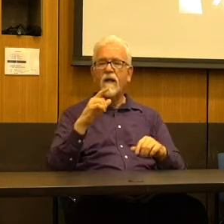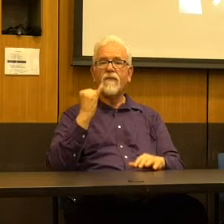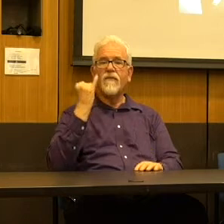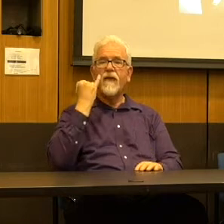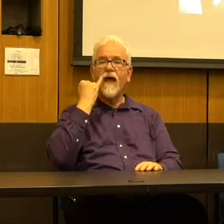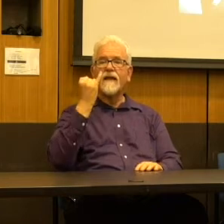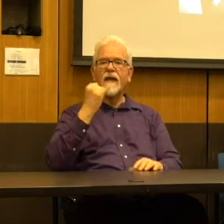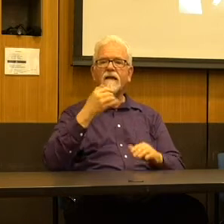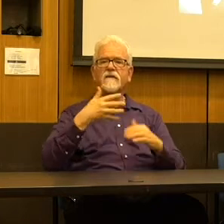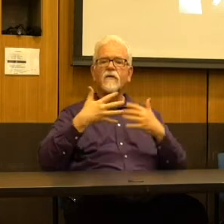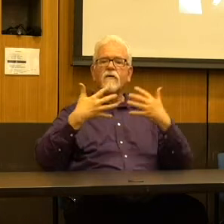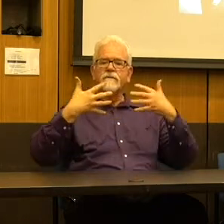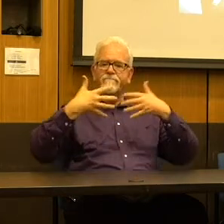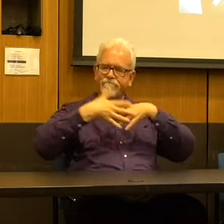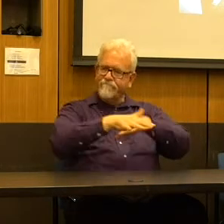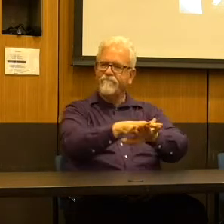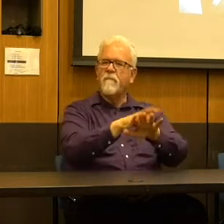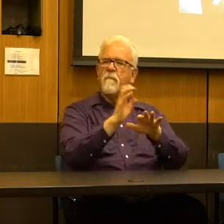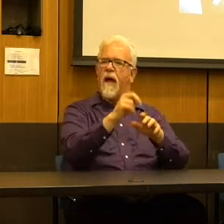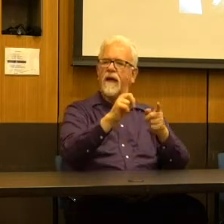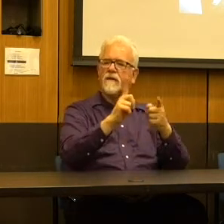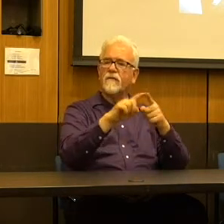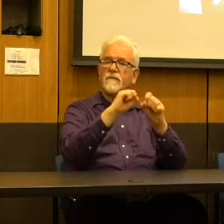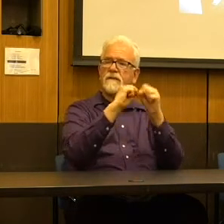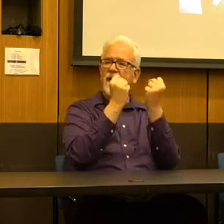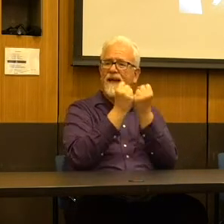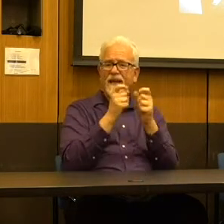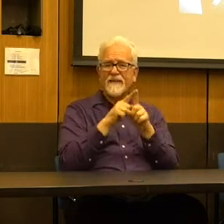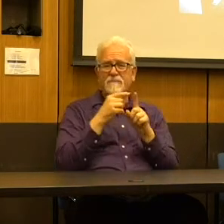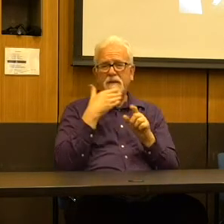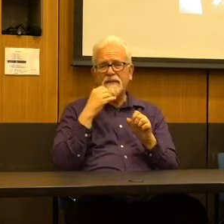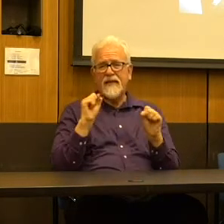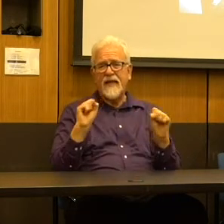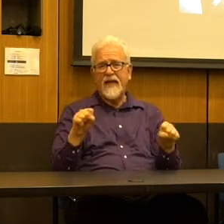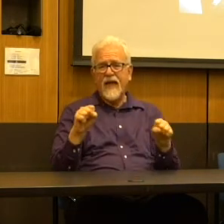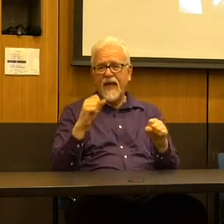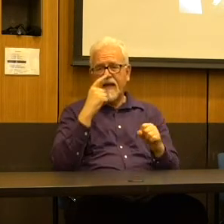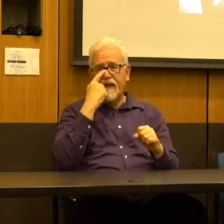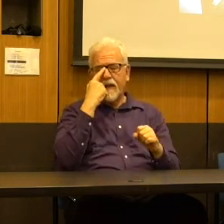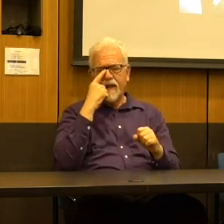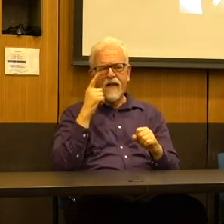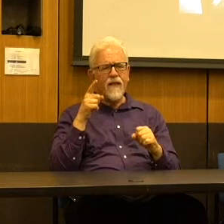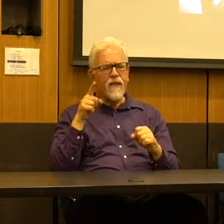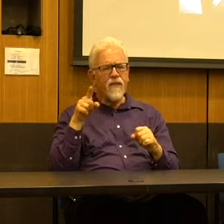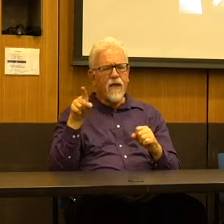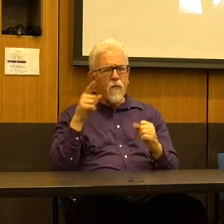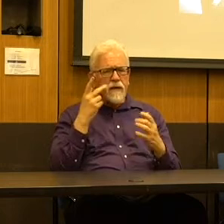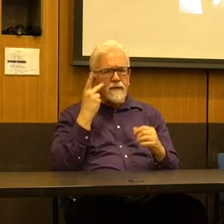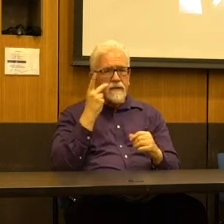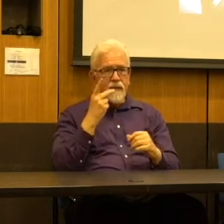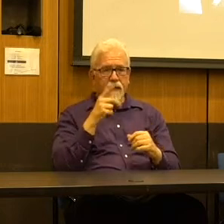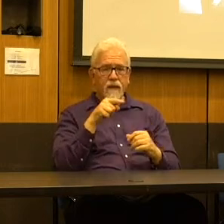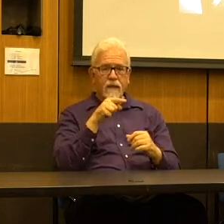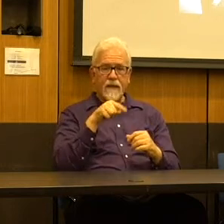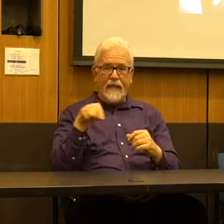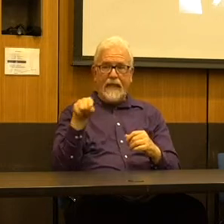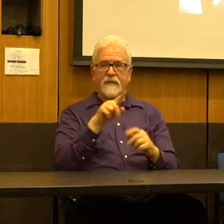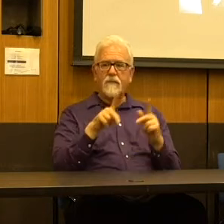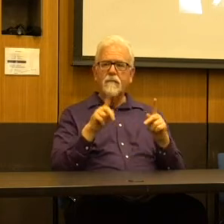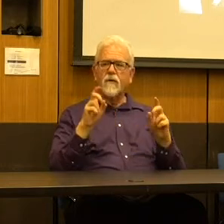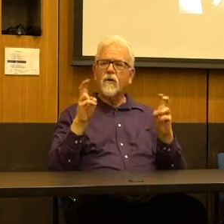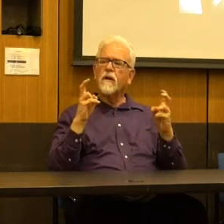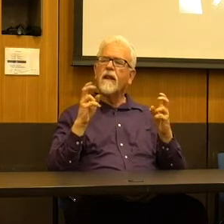integrate them into society as best could be. They wanted to see that these people could live what they